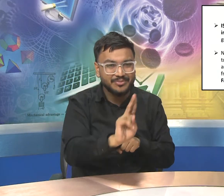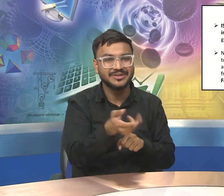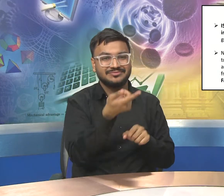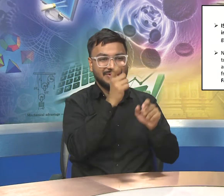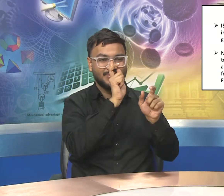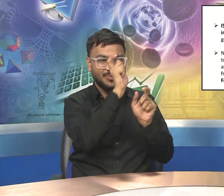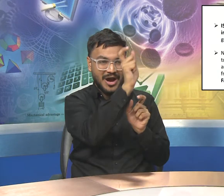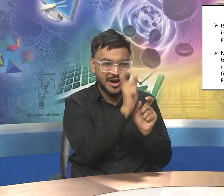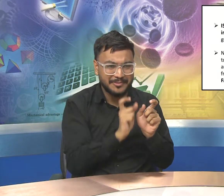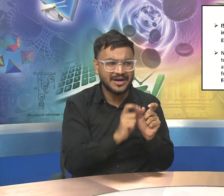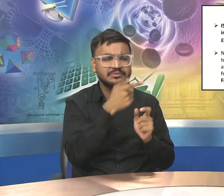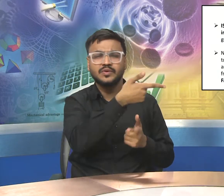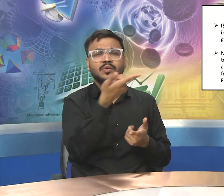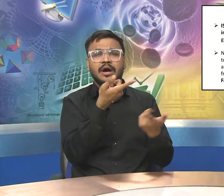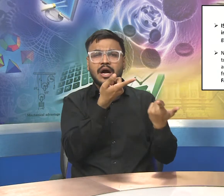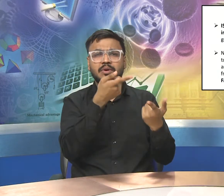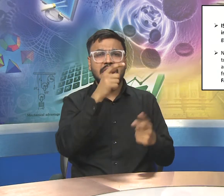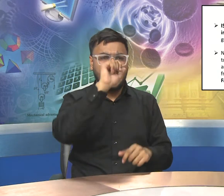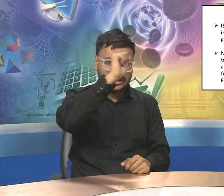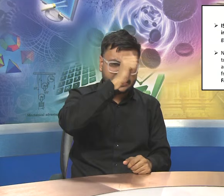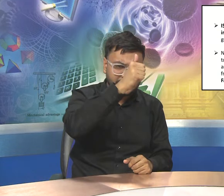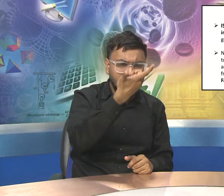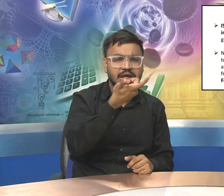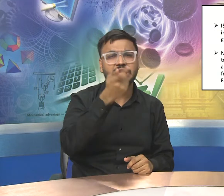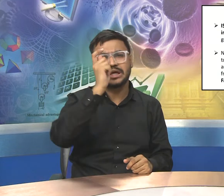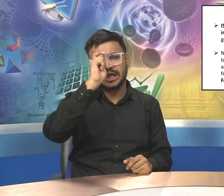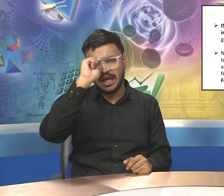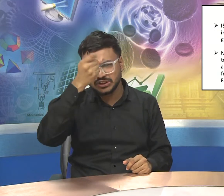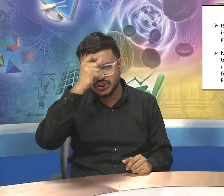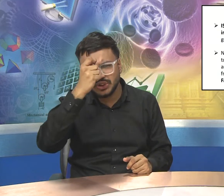It has independent vocabulary and grammar.